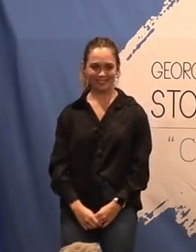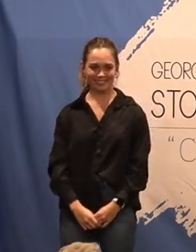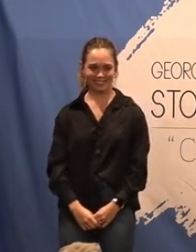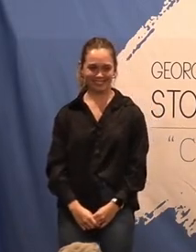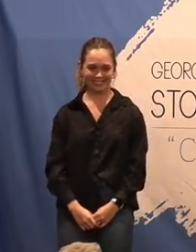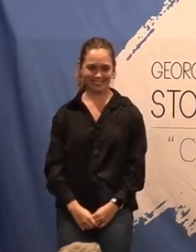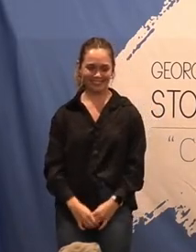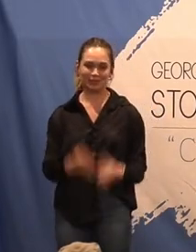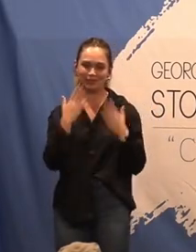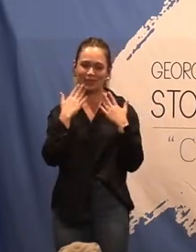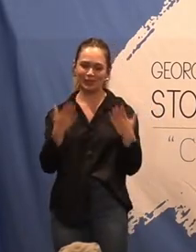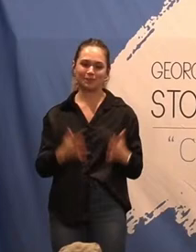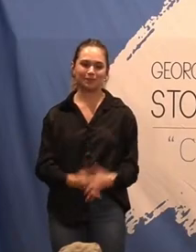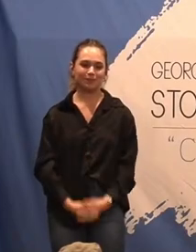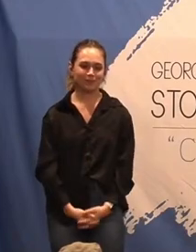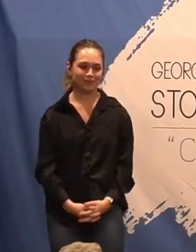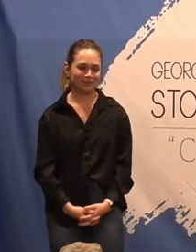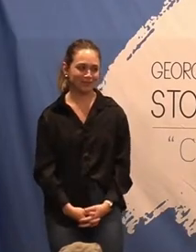Thank you.